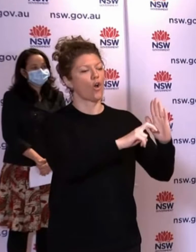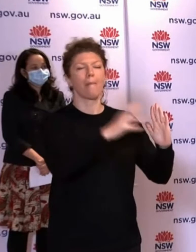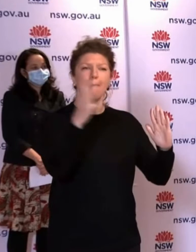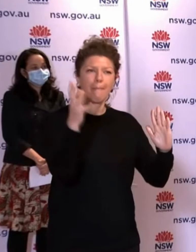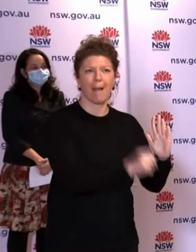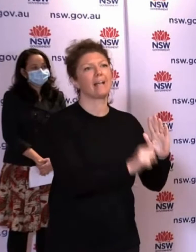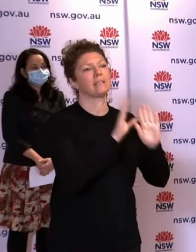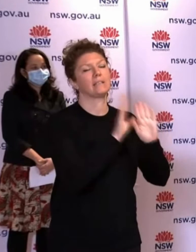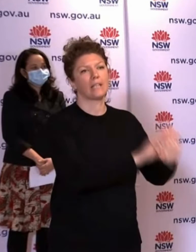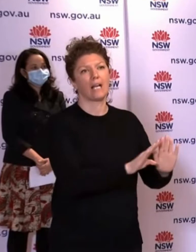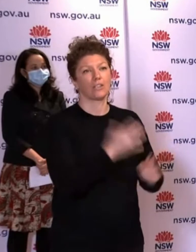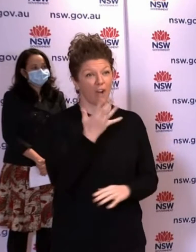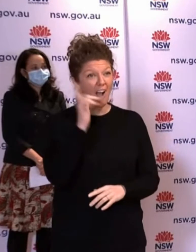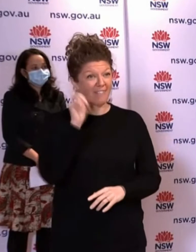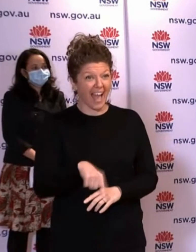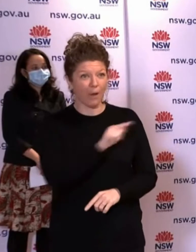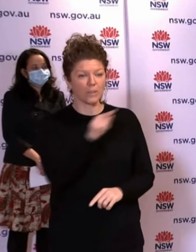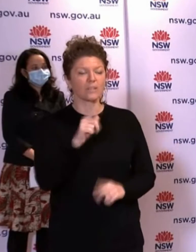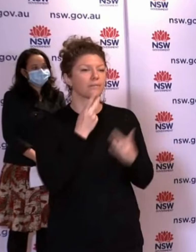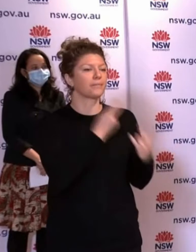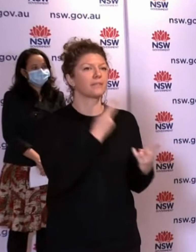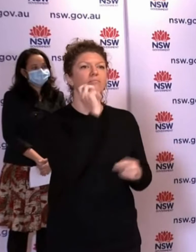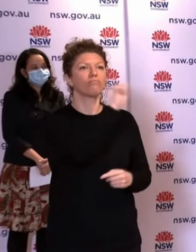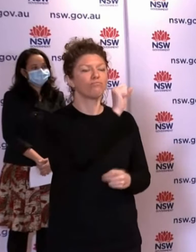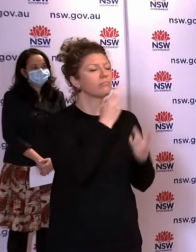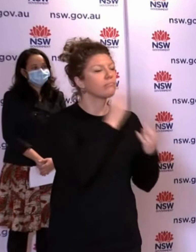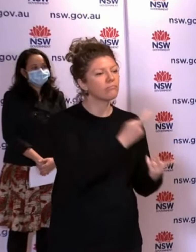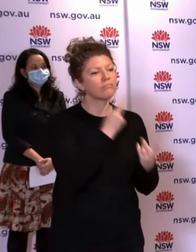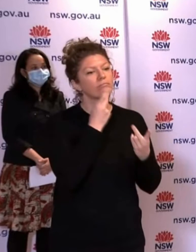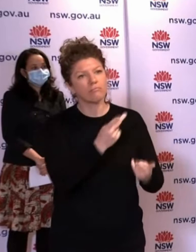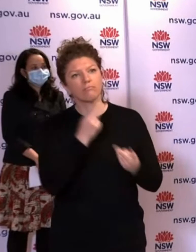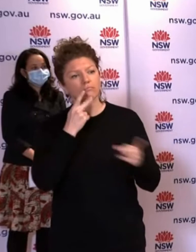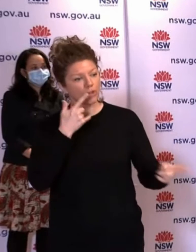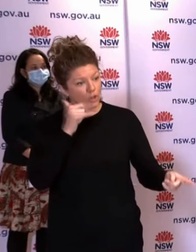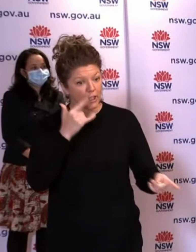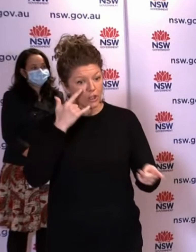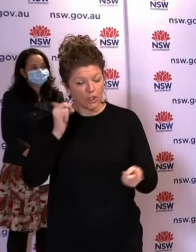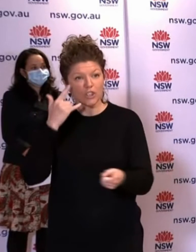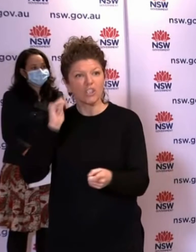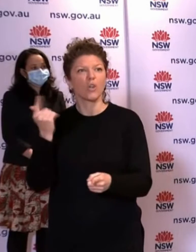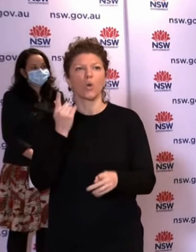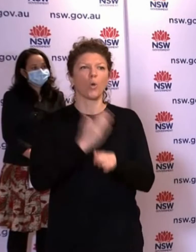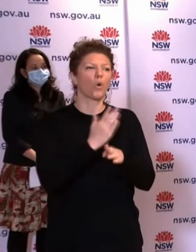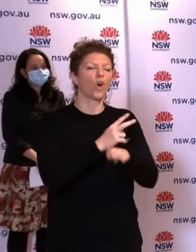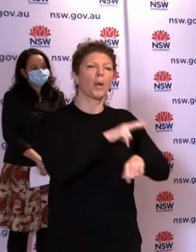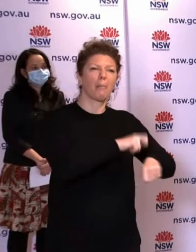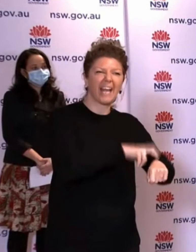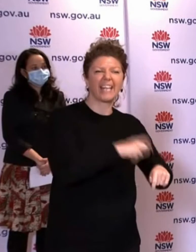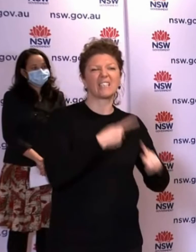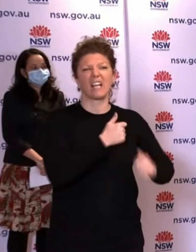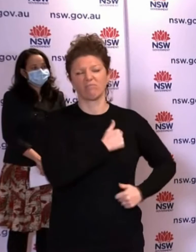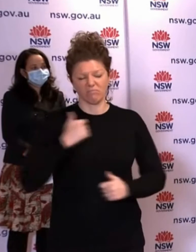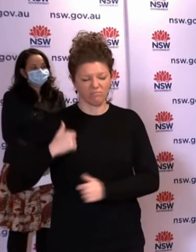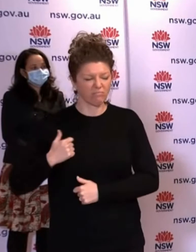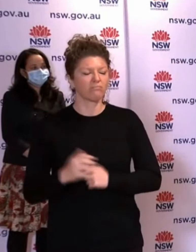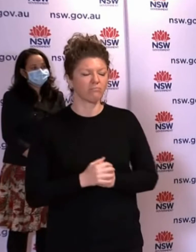a location. 5,000 of those people were checked in the last 24 hours by Australian Defence Force and police teams. One